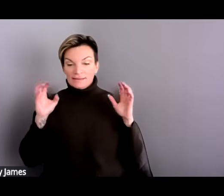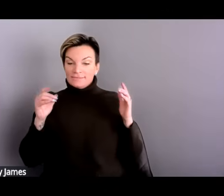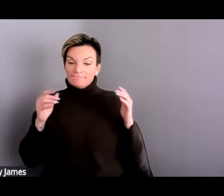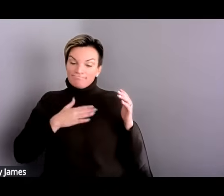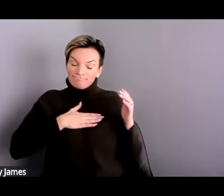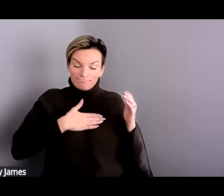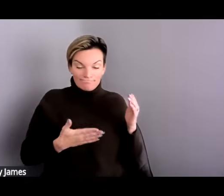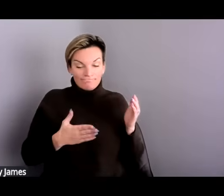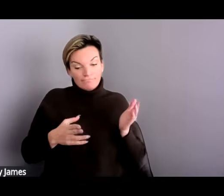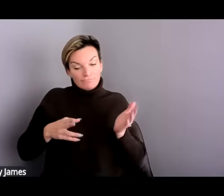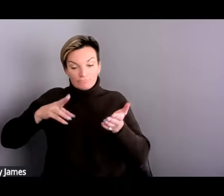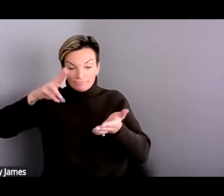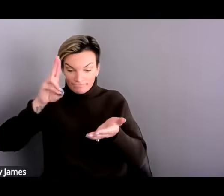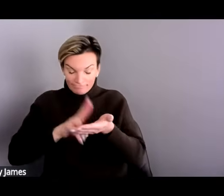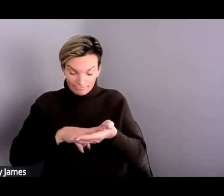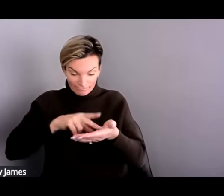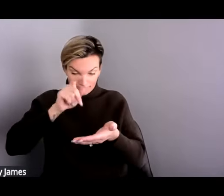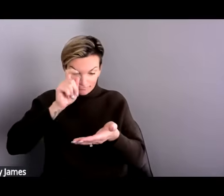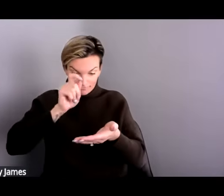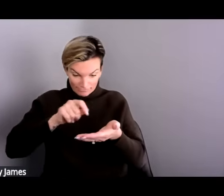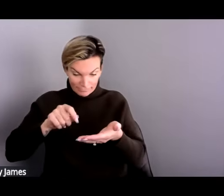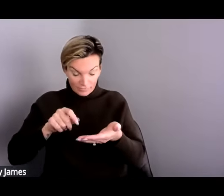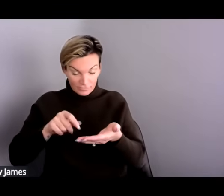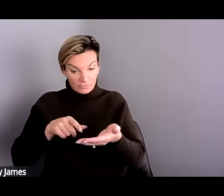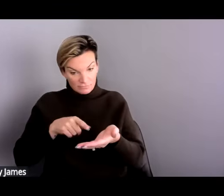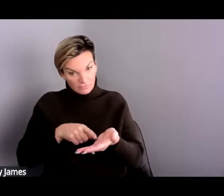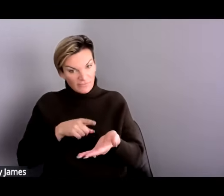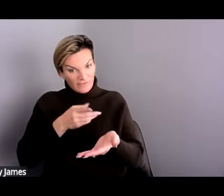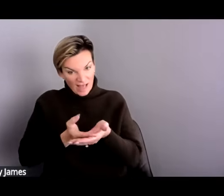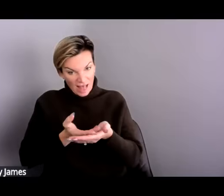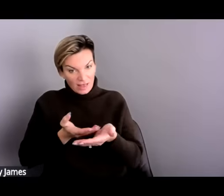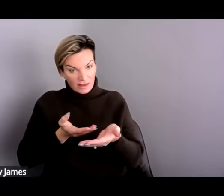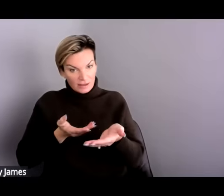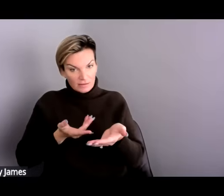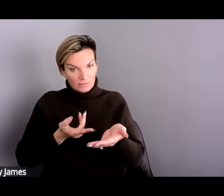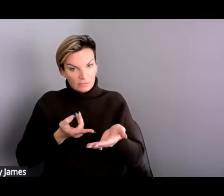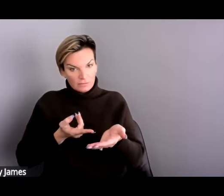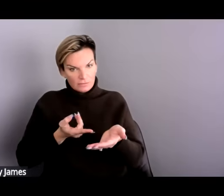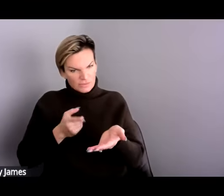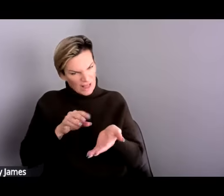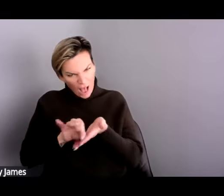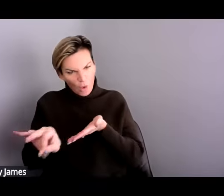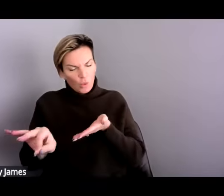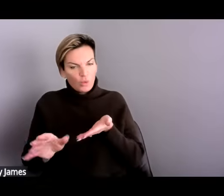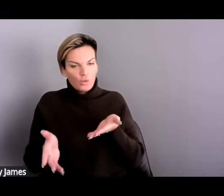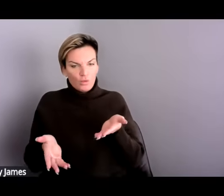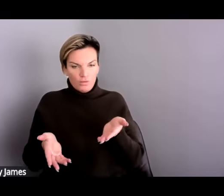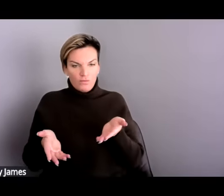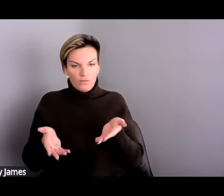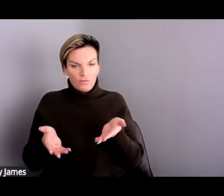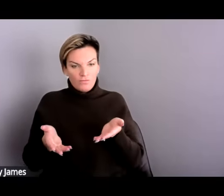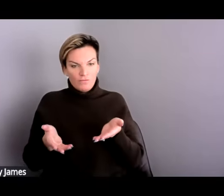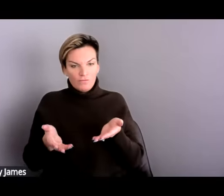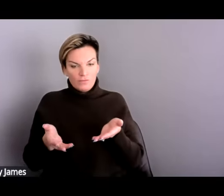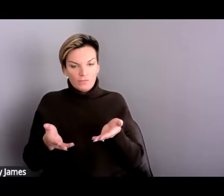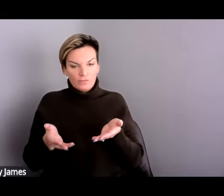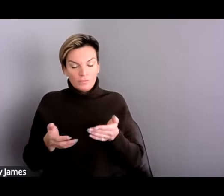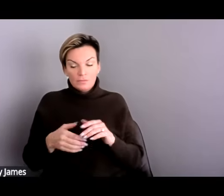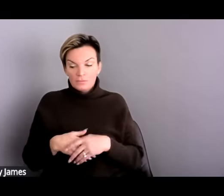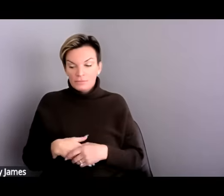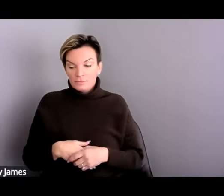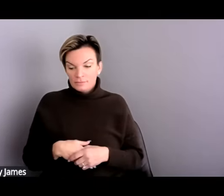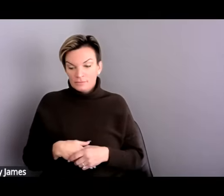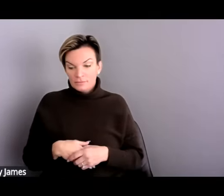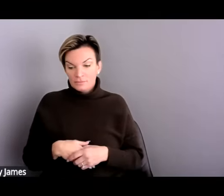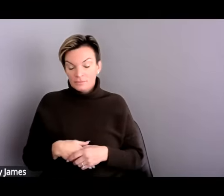that if they're valid signatures, that they are counted. If we want to look at a process to make that